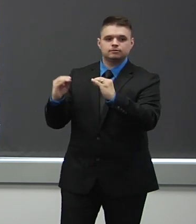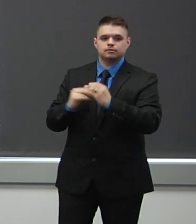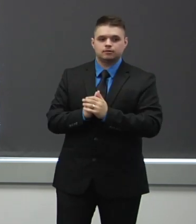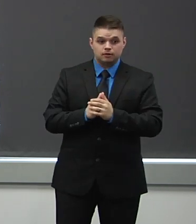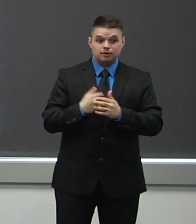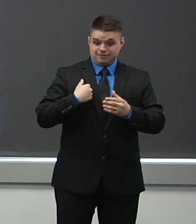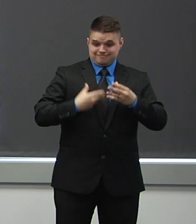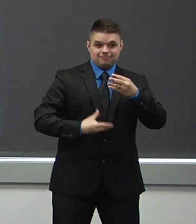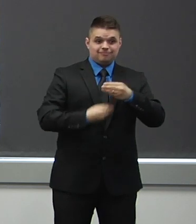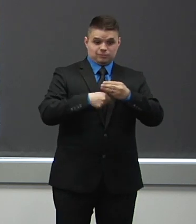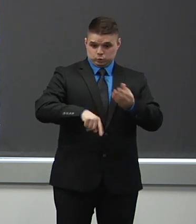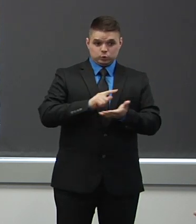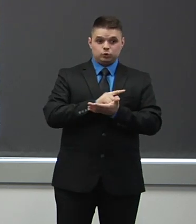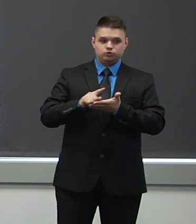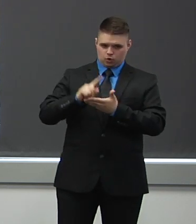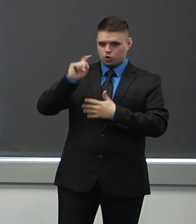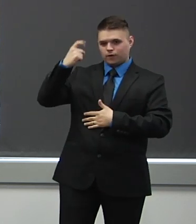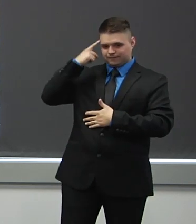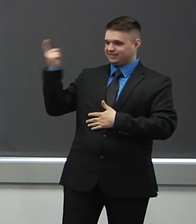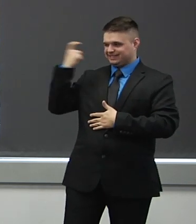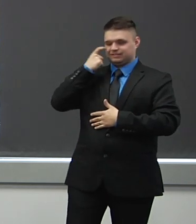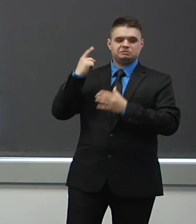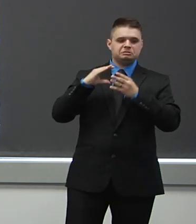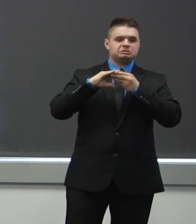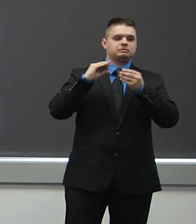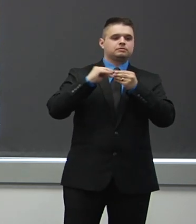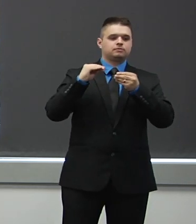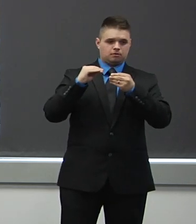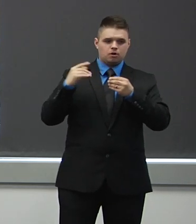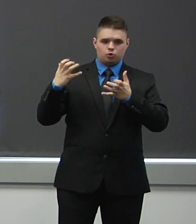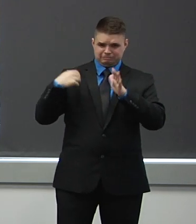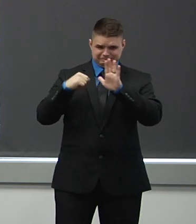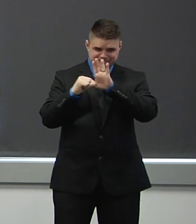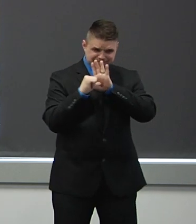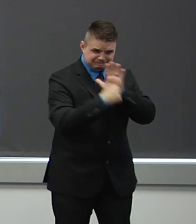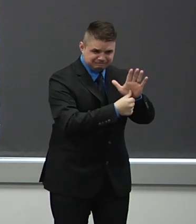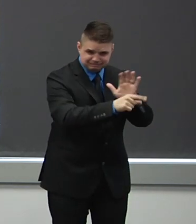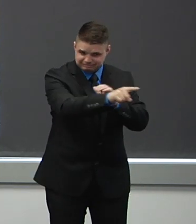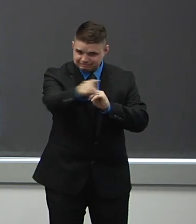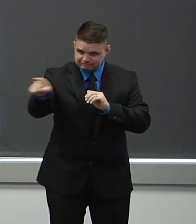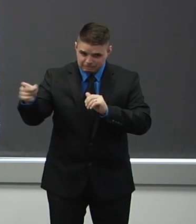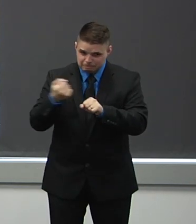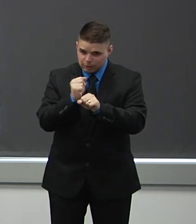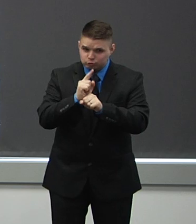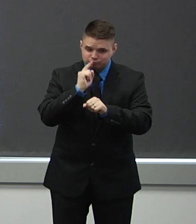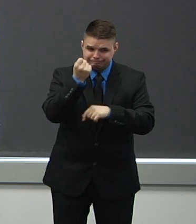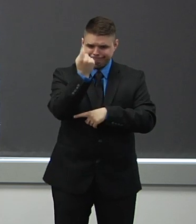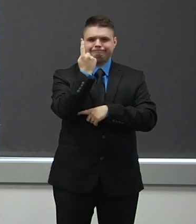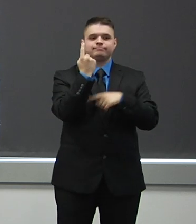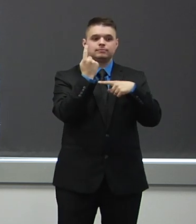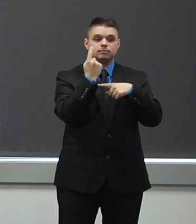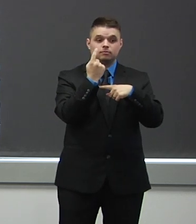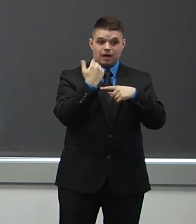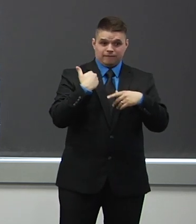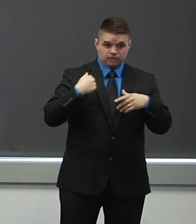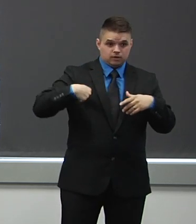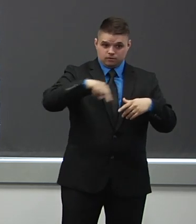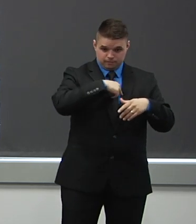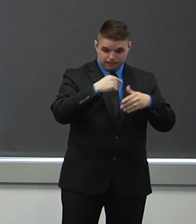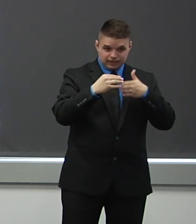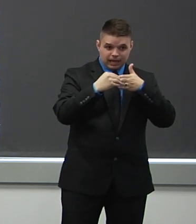what the governor focused on, and I really want to ensure that folks know that we put this guidance out for this year's